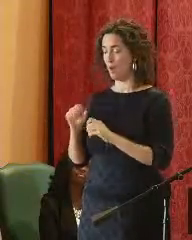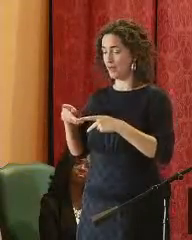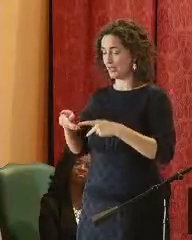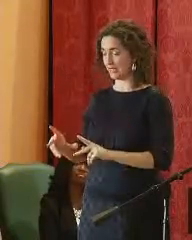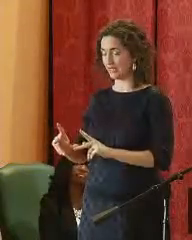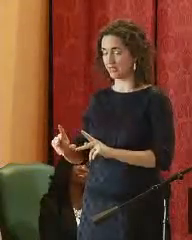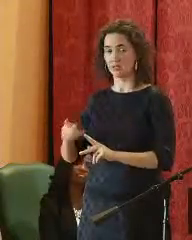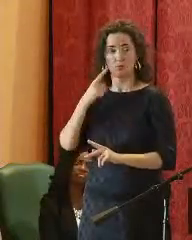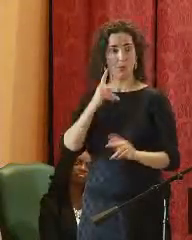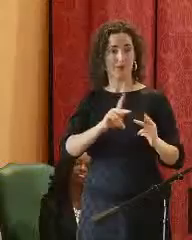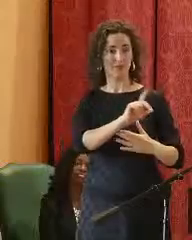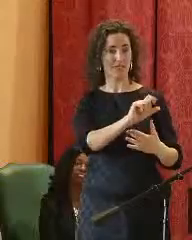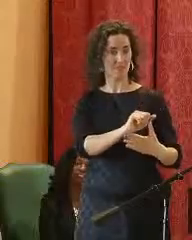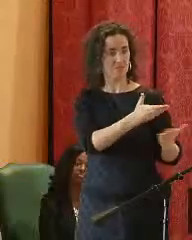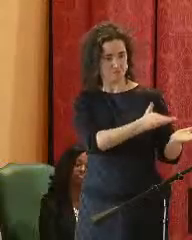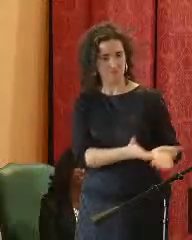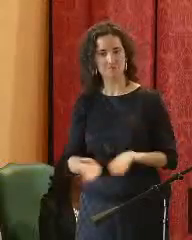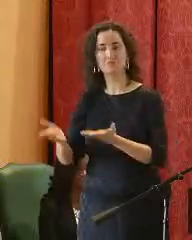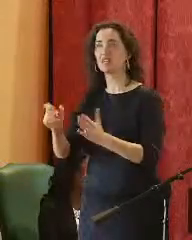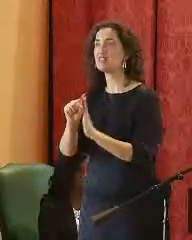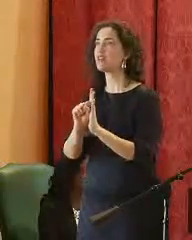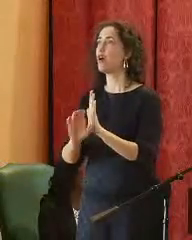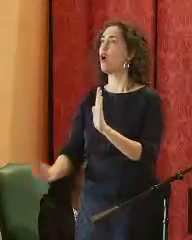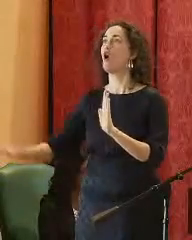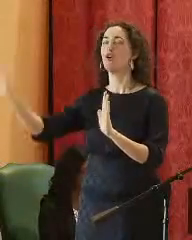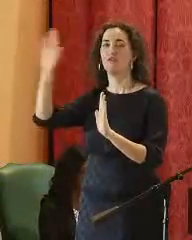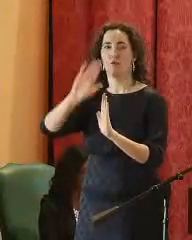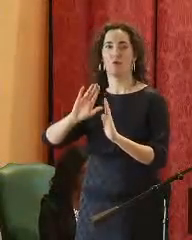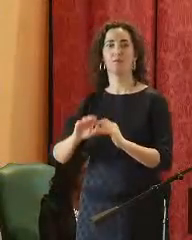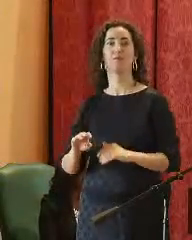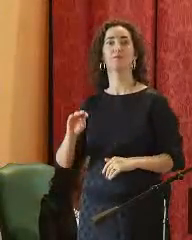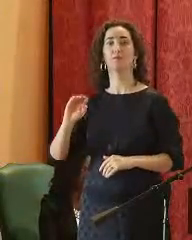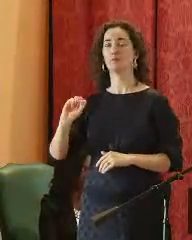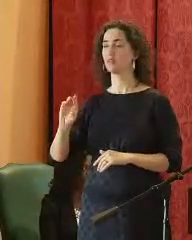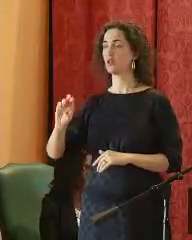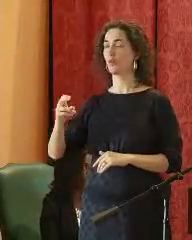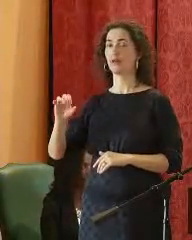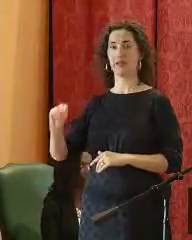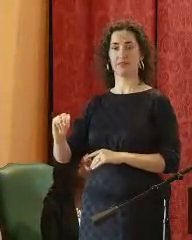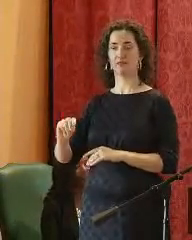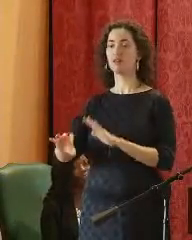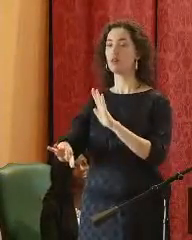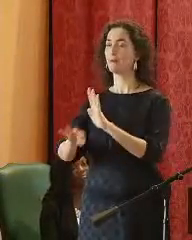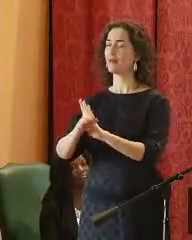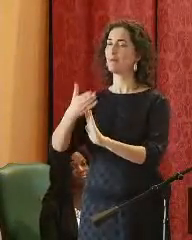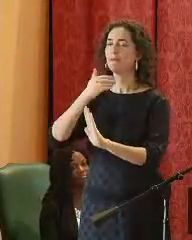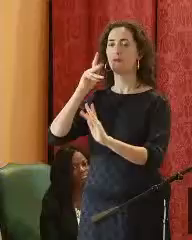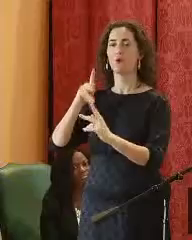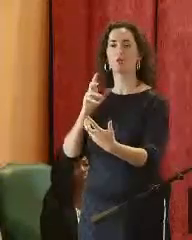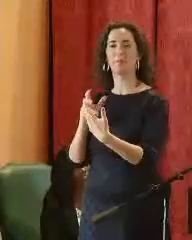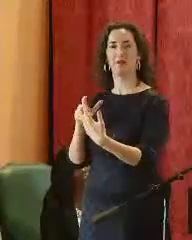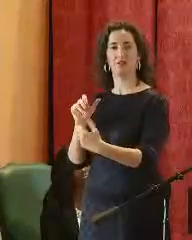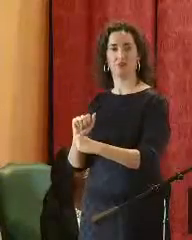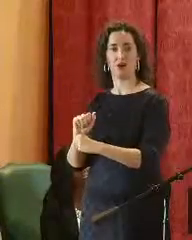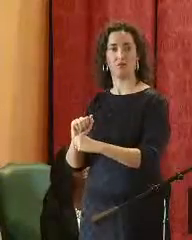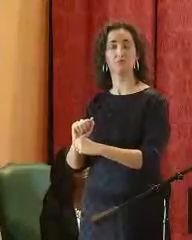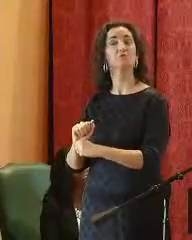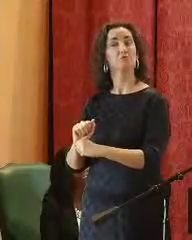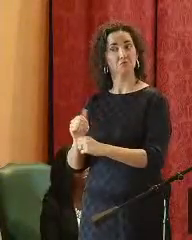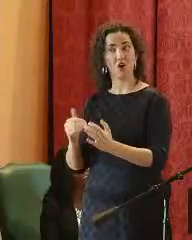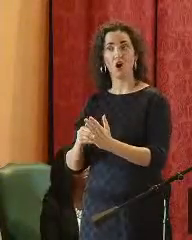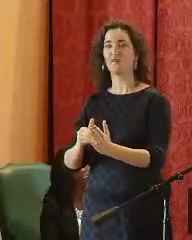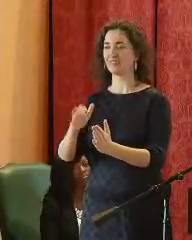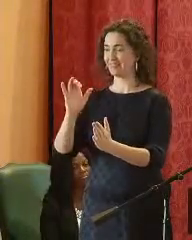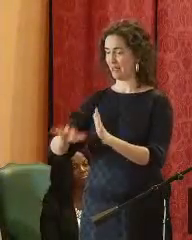with disabilities across the state. Ms. Reen has always hired the best person for the job, and many times that has been a person